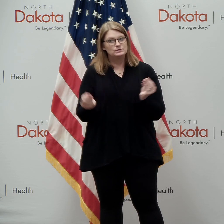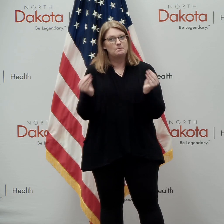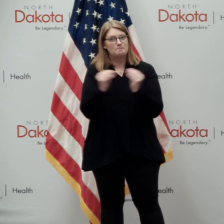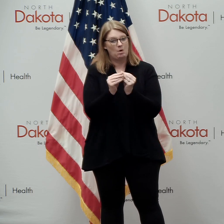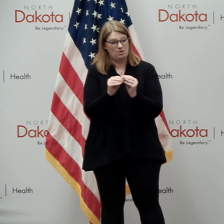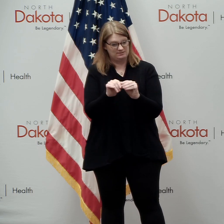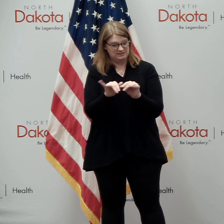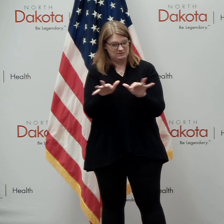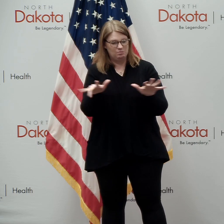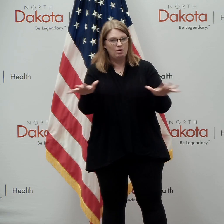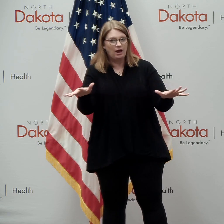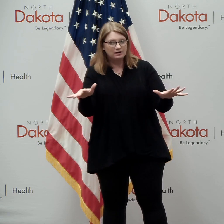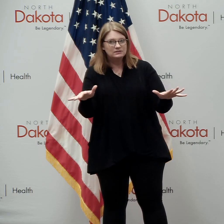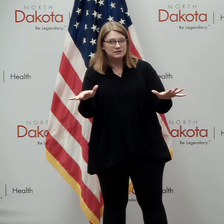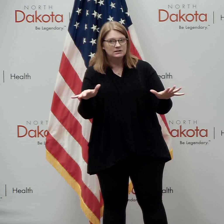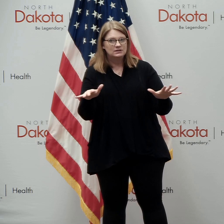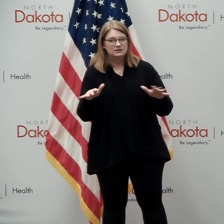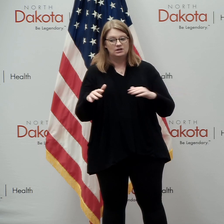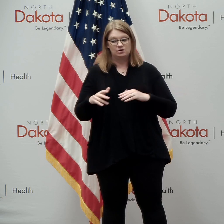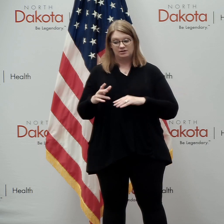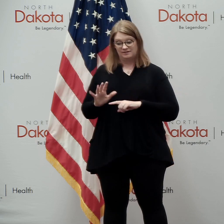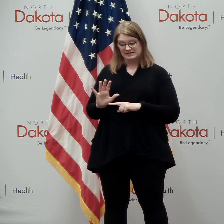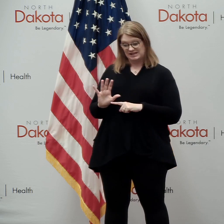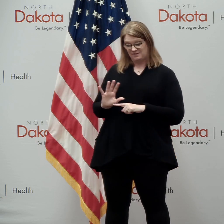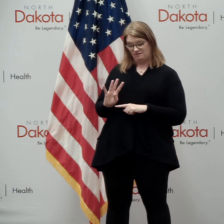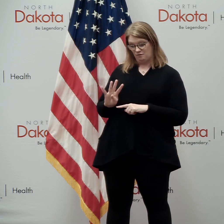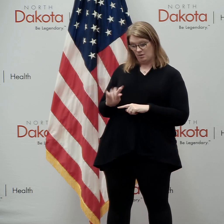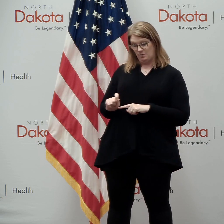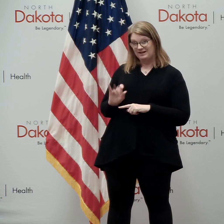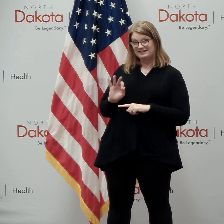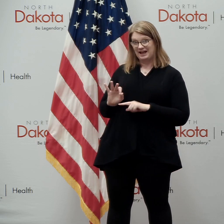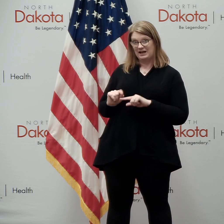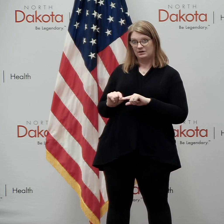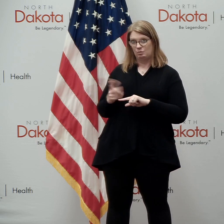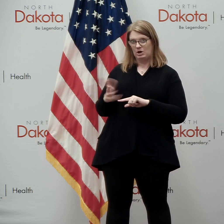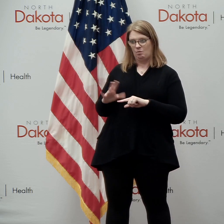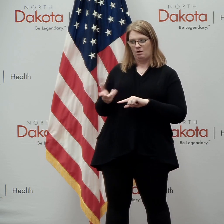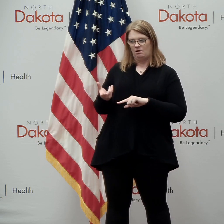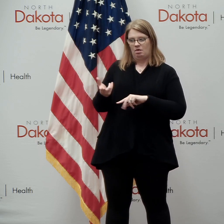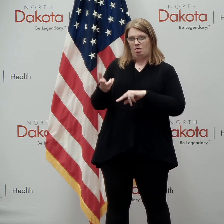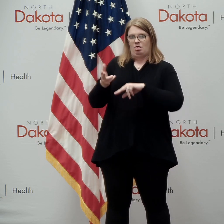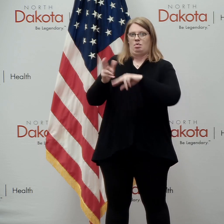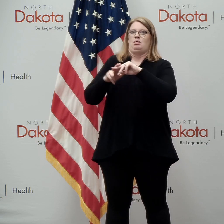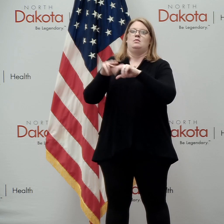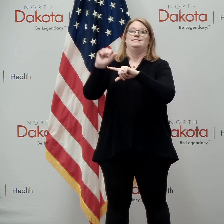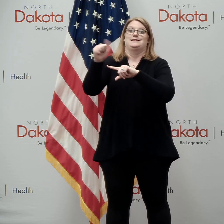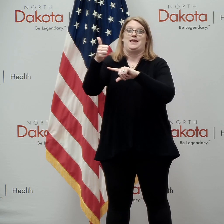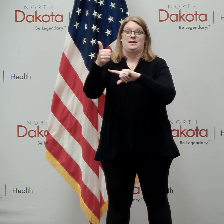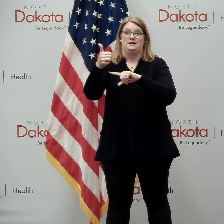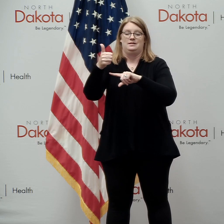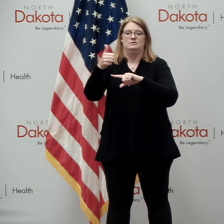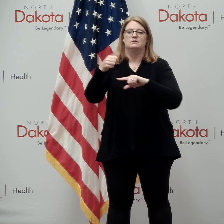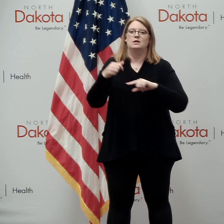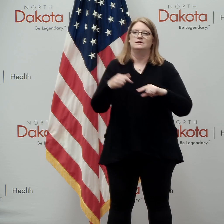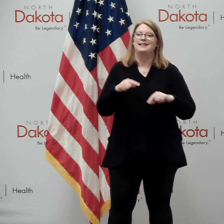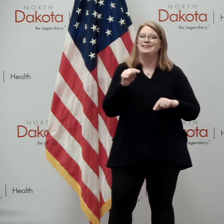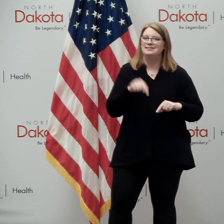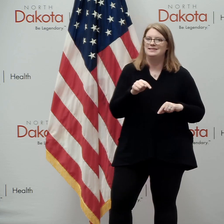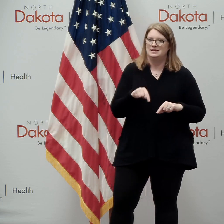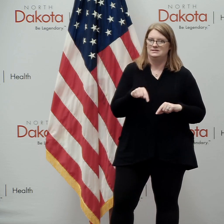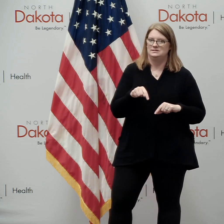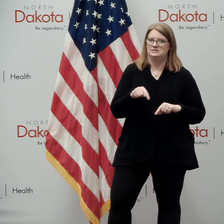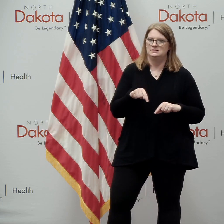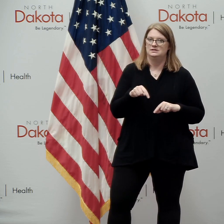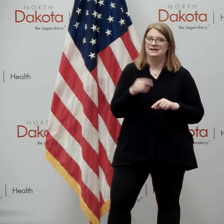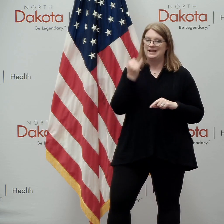that double-digit positivity rate. If we can do that, this is actually, to me, as I said, this is our path towards freedom, and it's the path towards